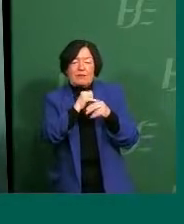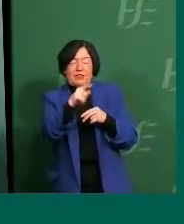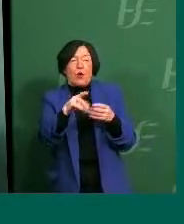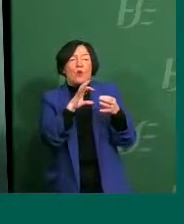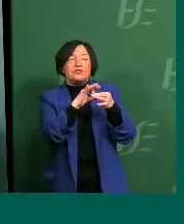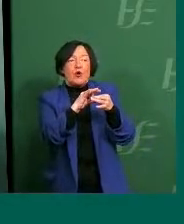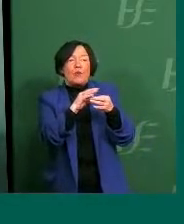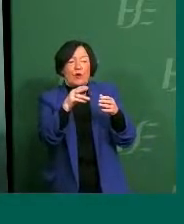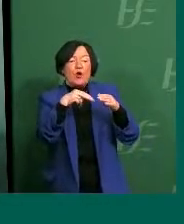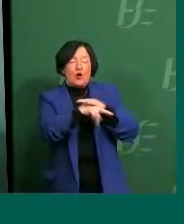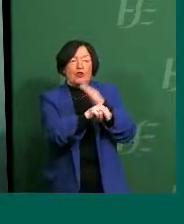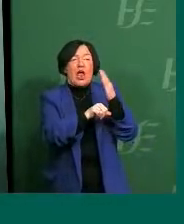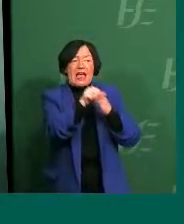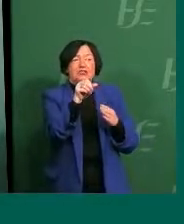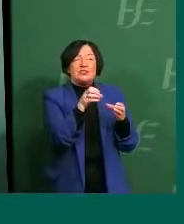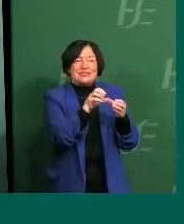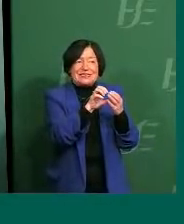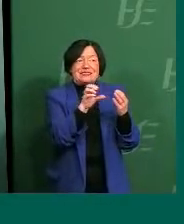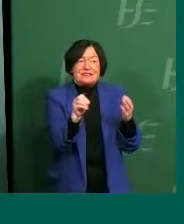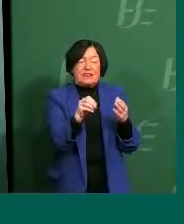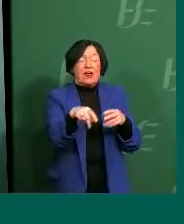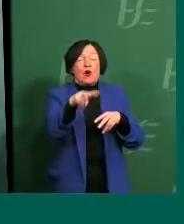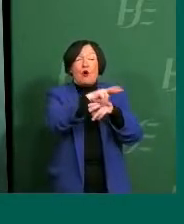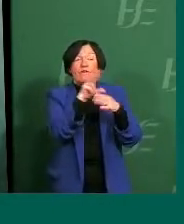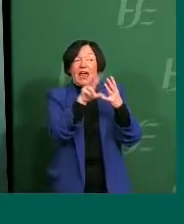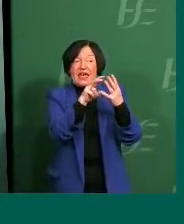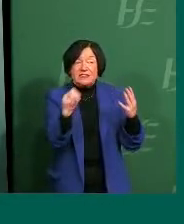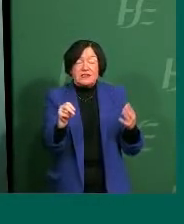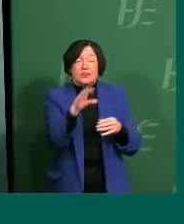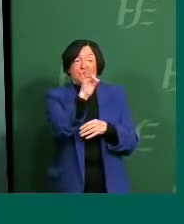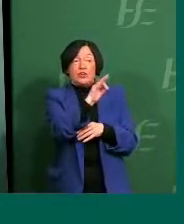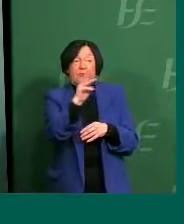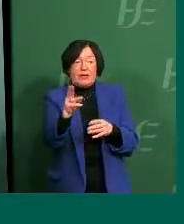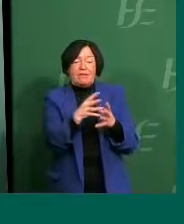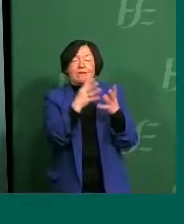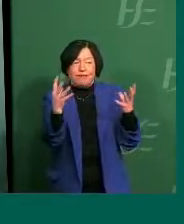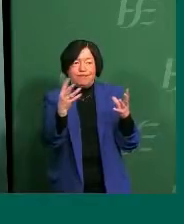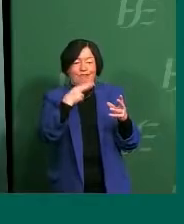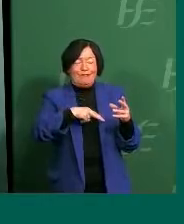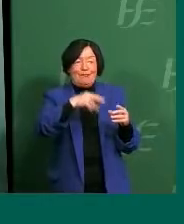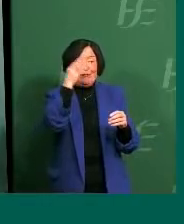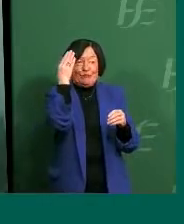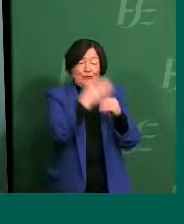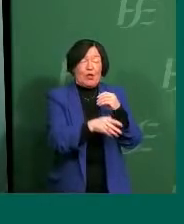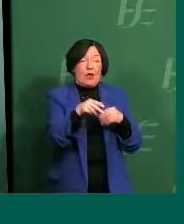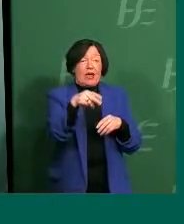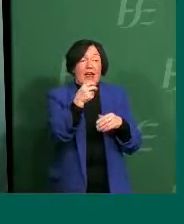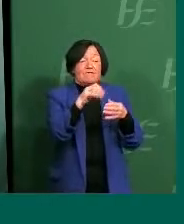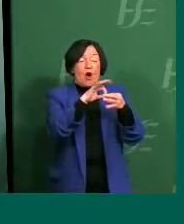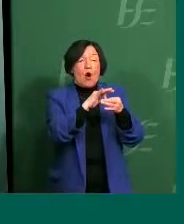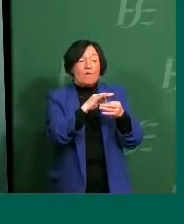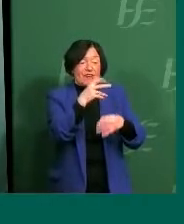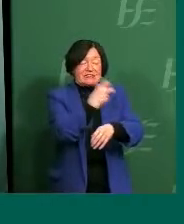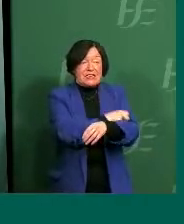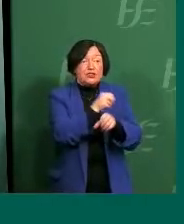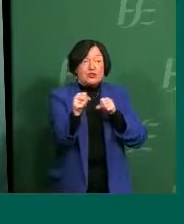homes who are under 60 years of age. The over 80s, the GPs are substantially complete. We have a home vaccination service, which I'll touch on as well in